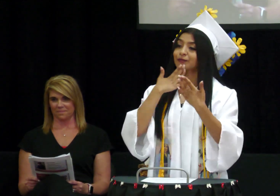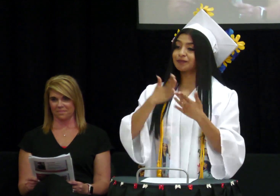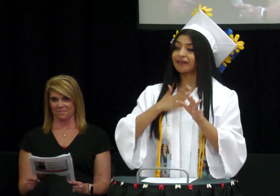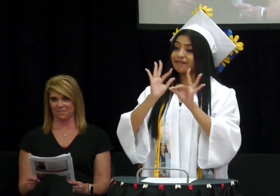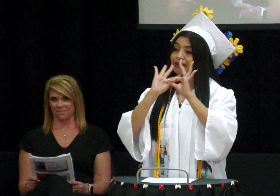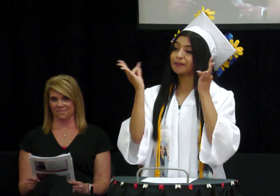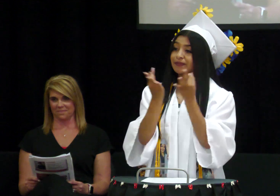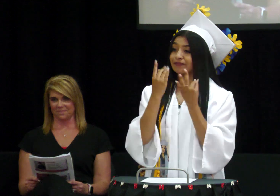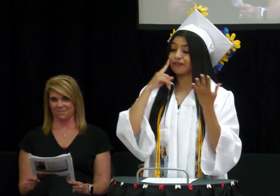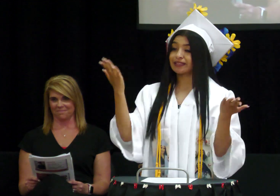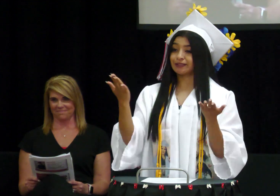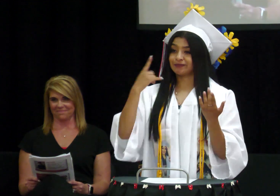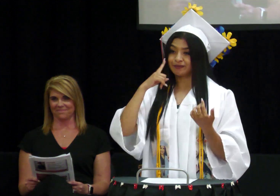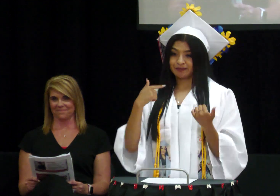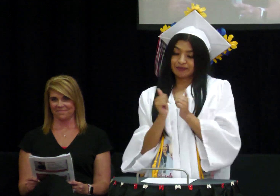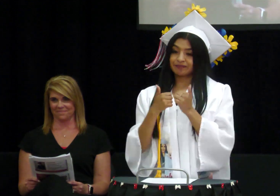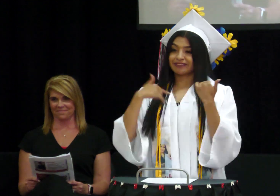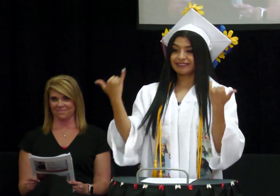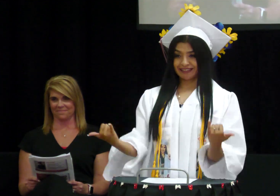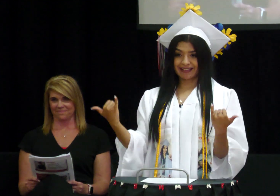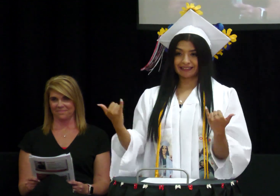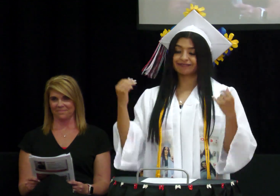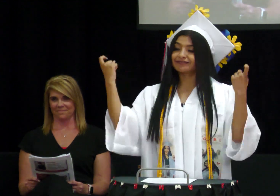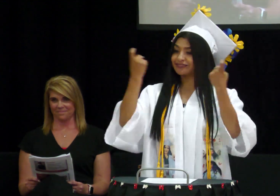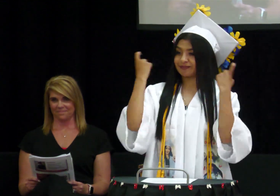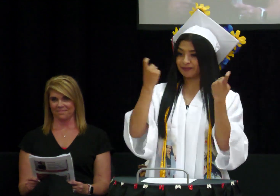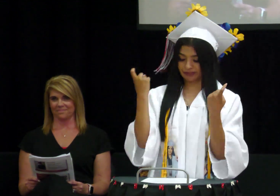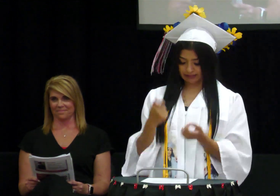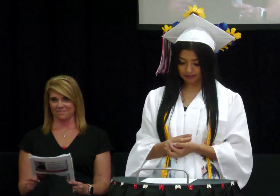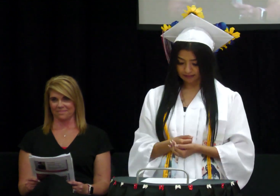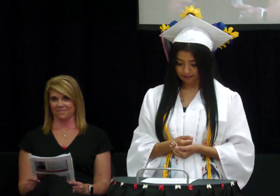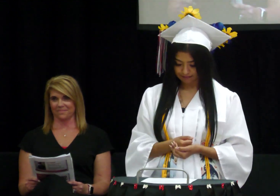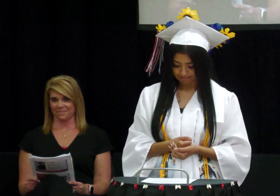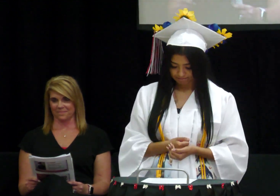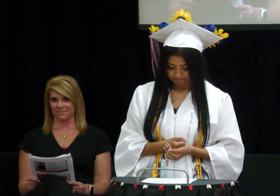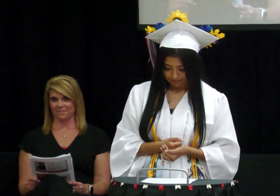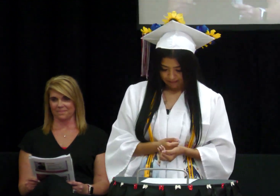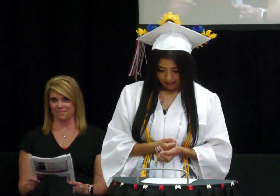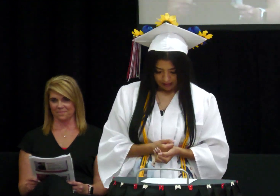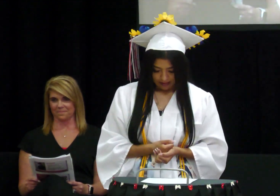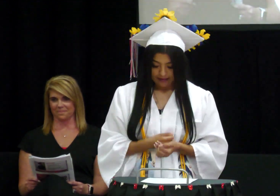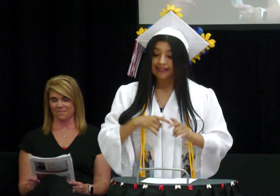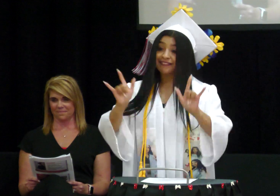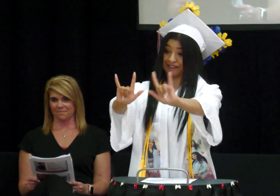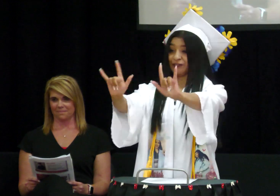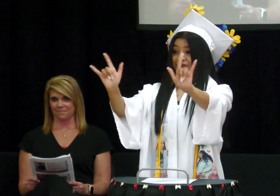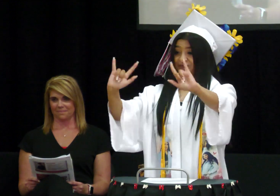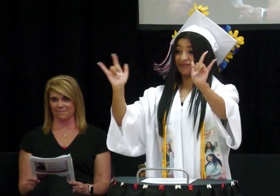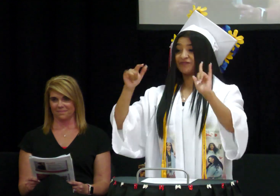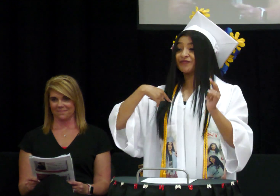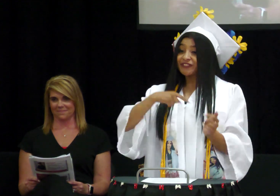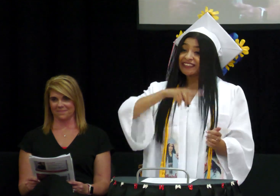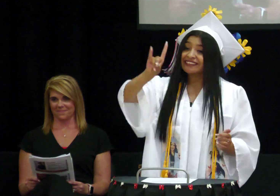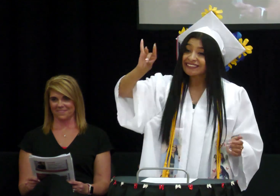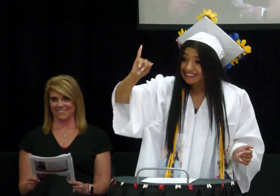Also, I want to say thank you to my family for being here with me today celebrating. I love you. I